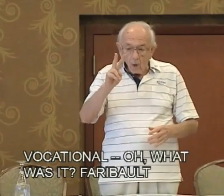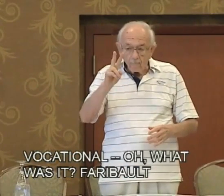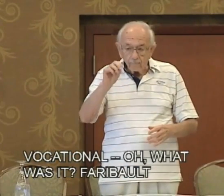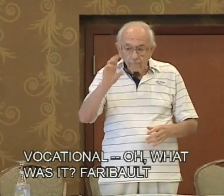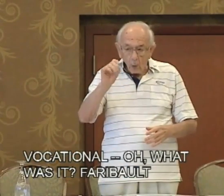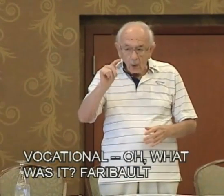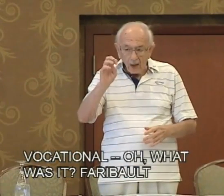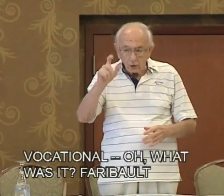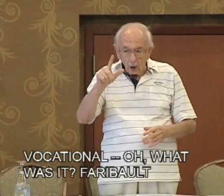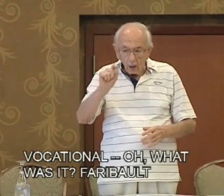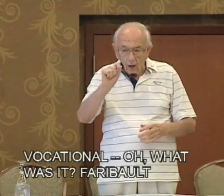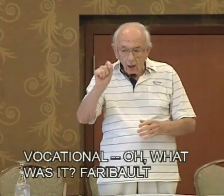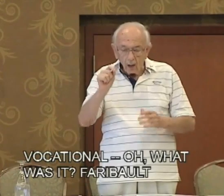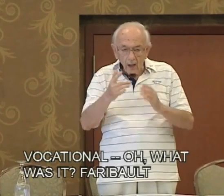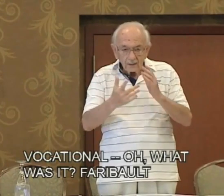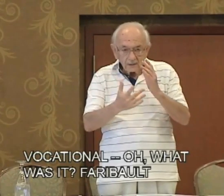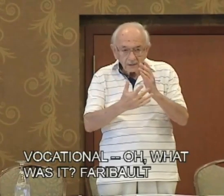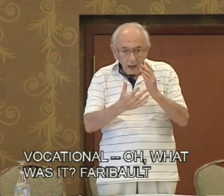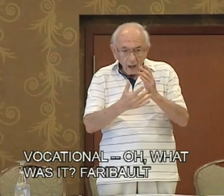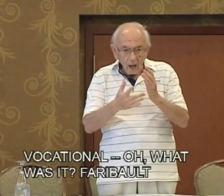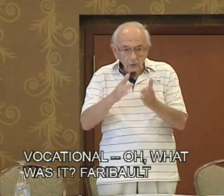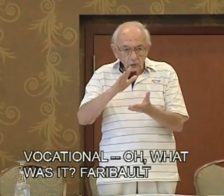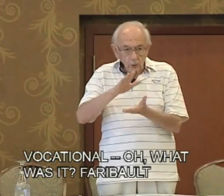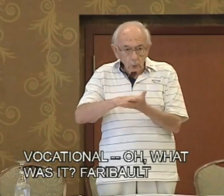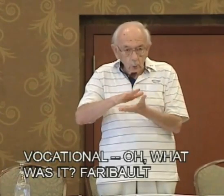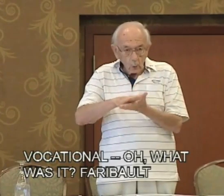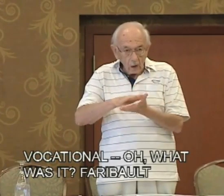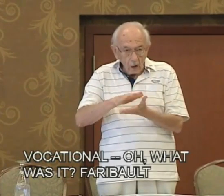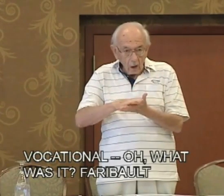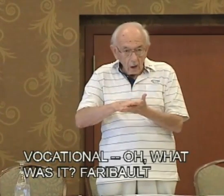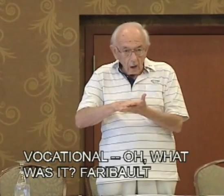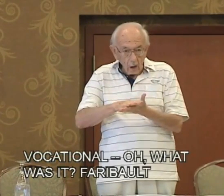Faribault vocational hyphen technical school